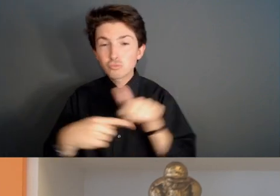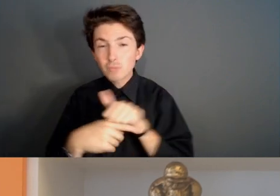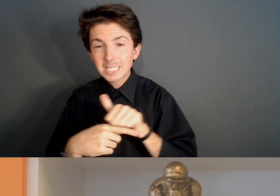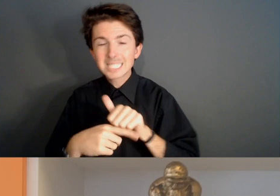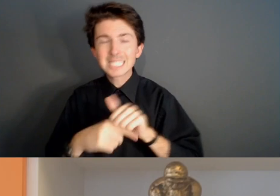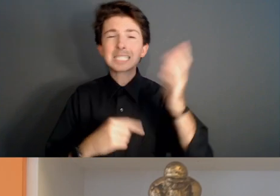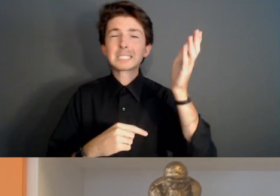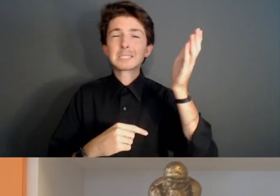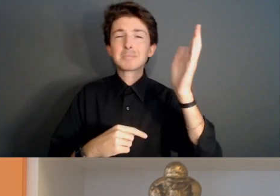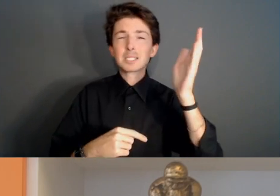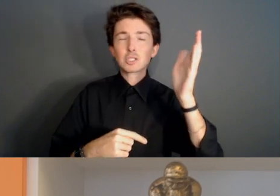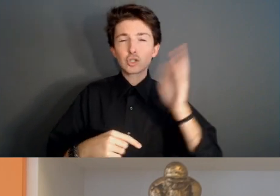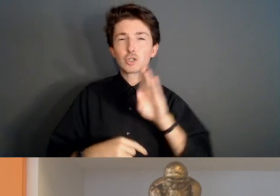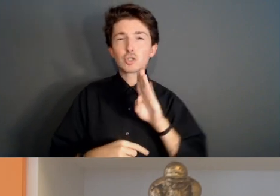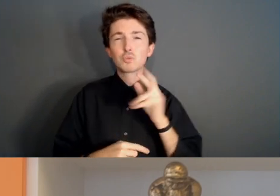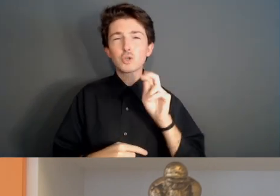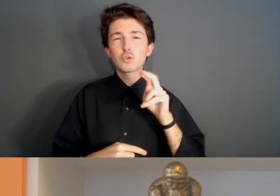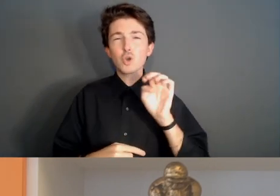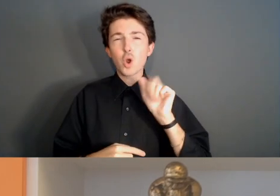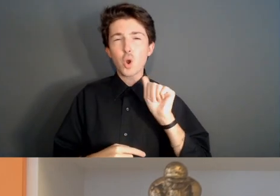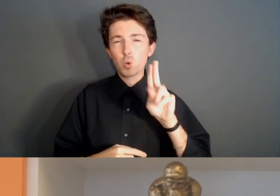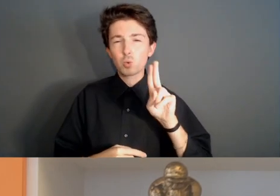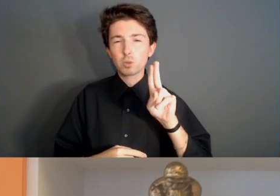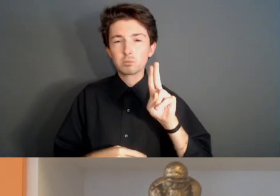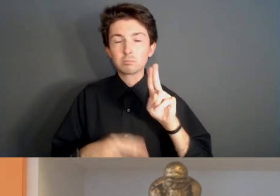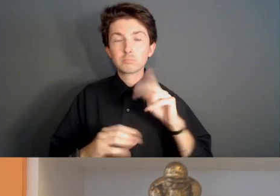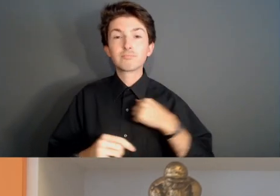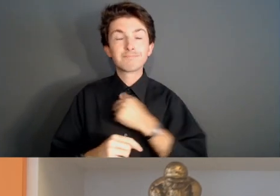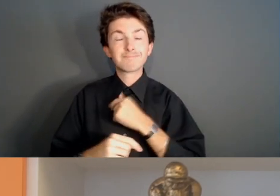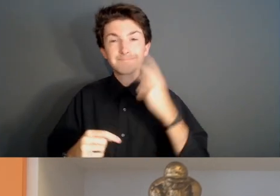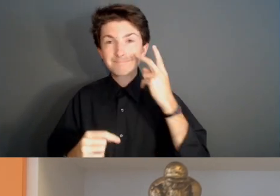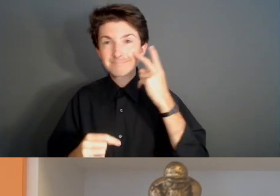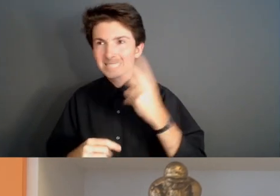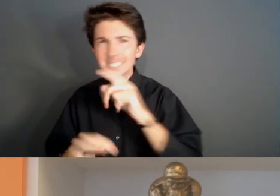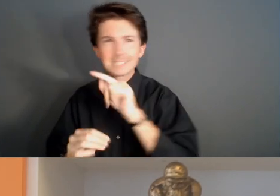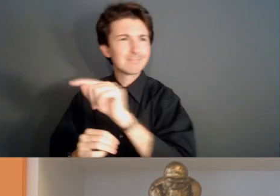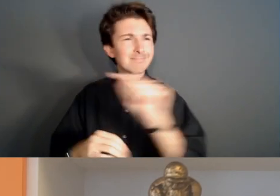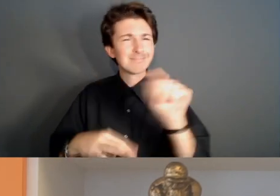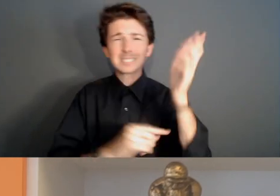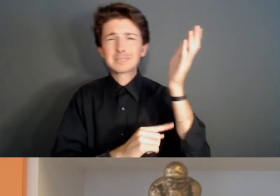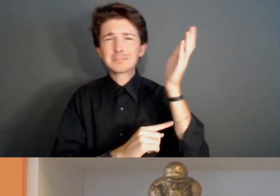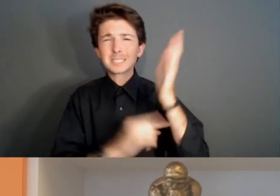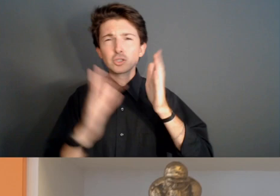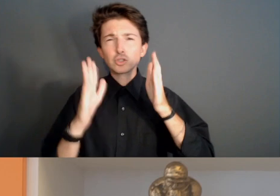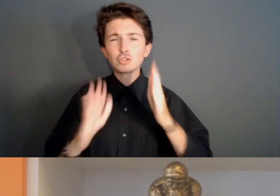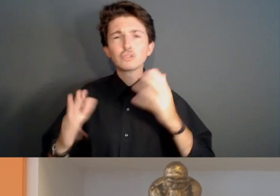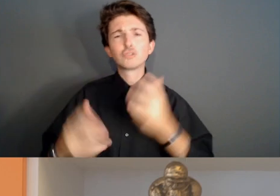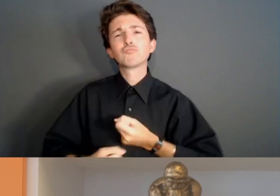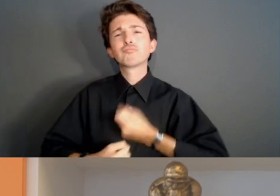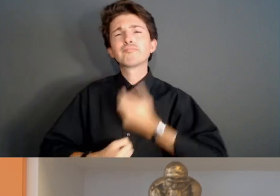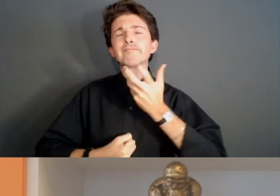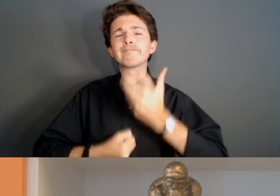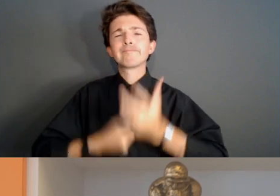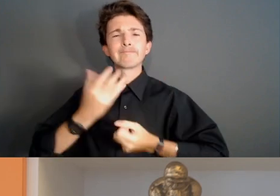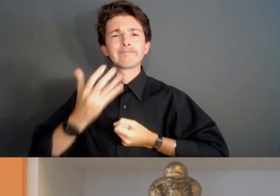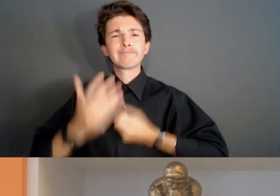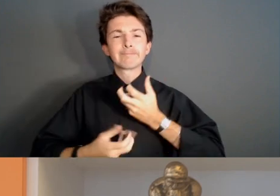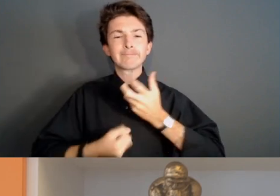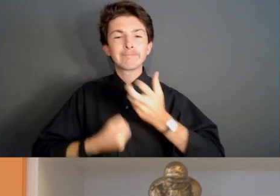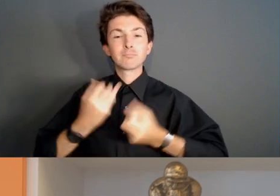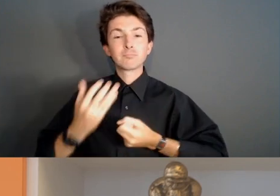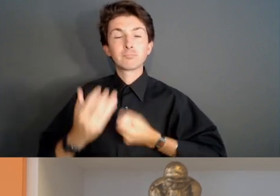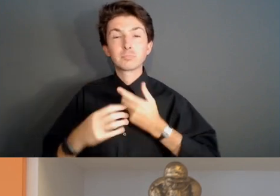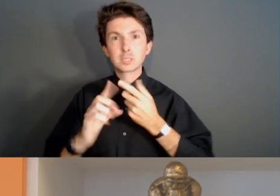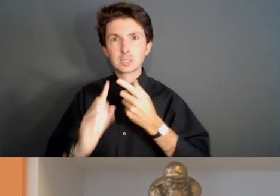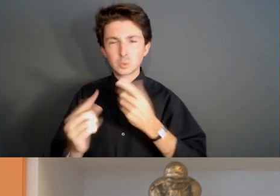Speakers Bureau by allowing the expertise of those with lived experiences to provide exceptional support to workplaces that